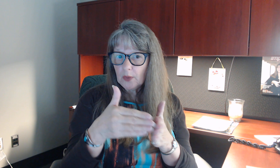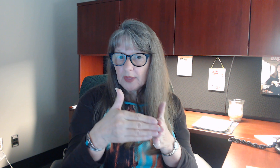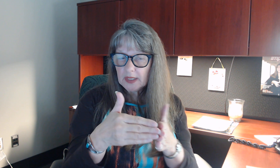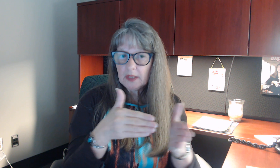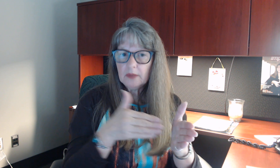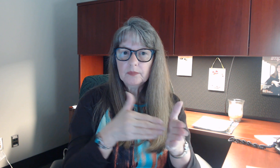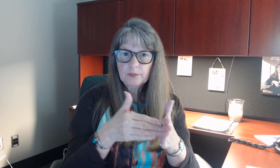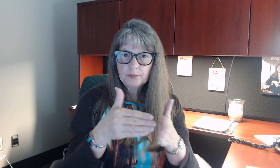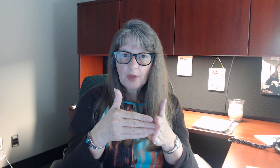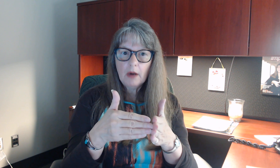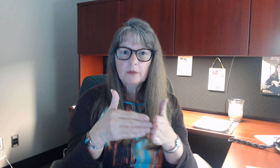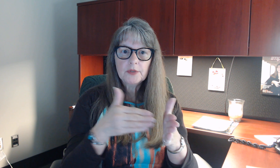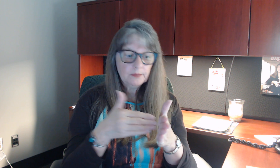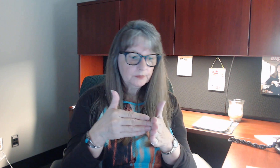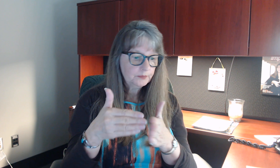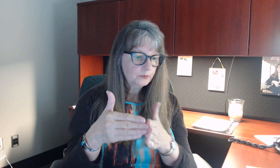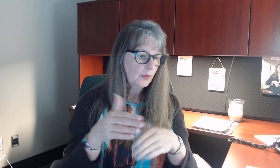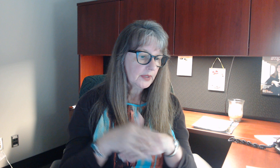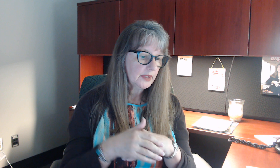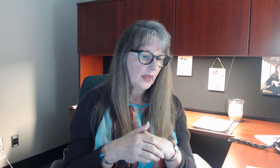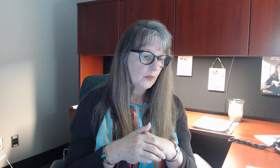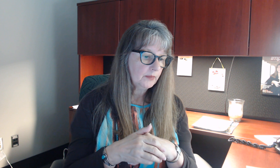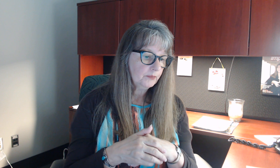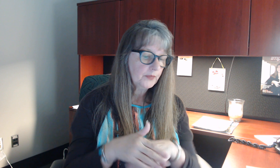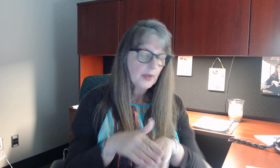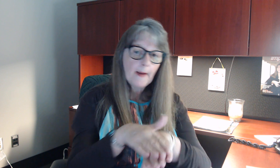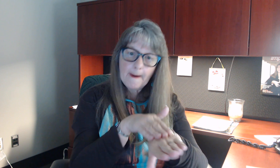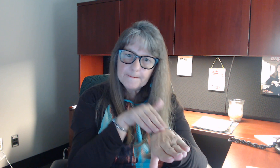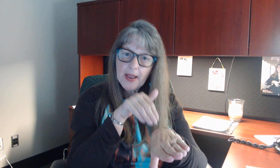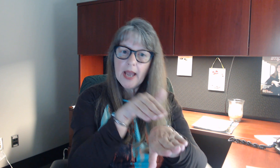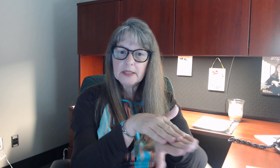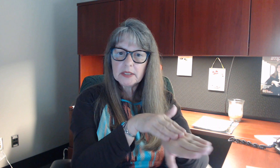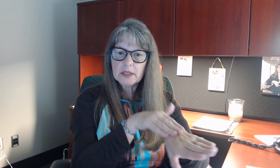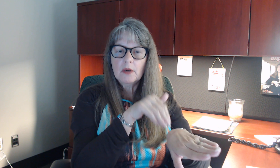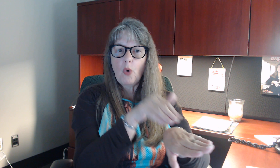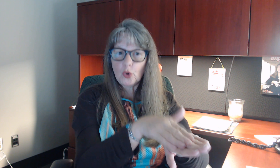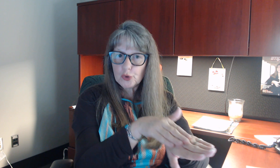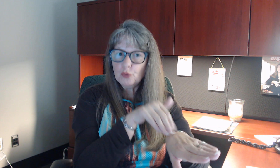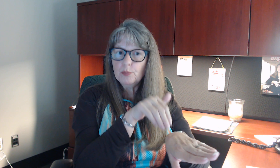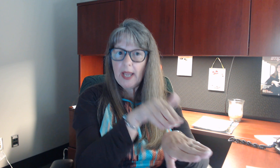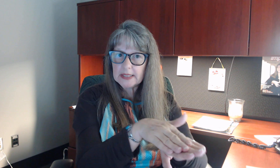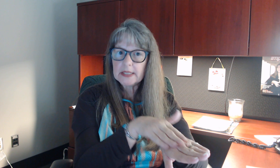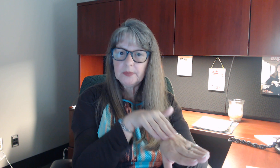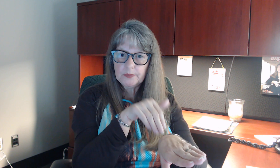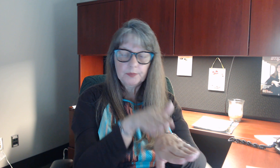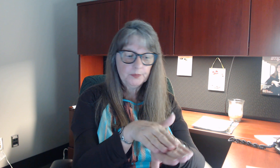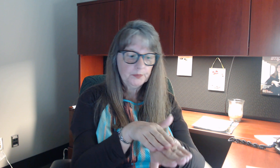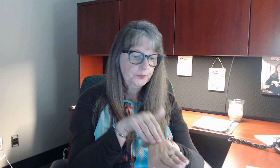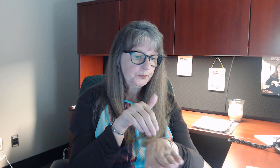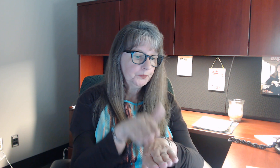frequently, often. We've already done that one. A pet or to pet.